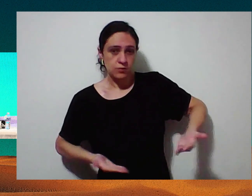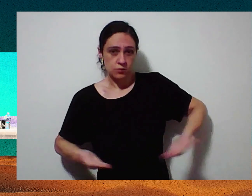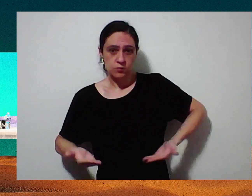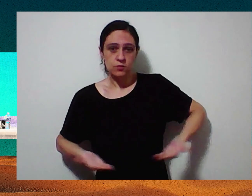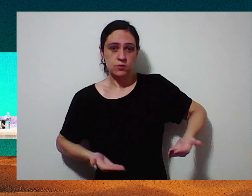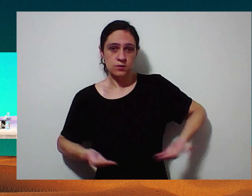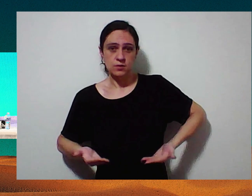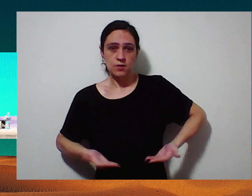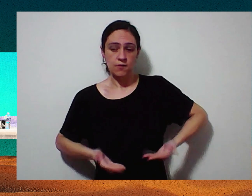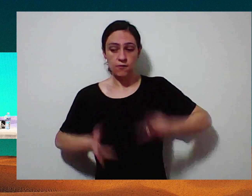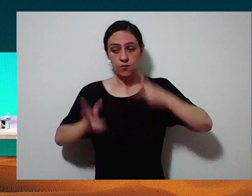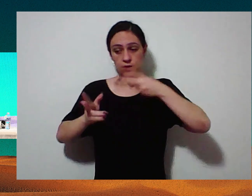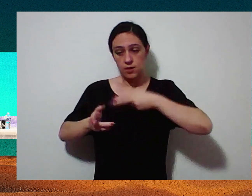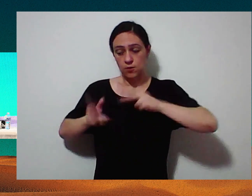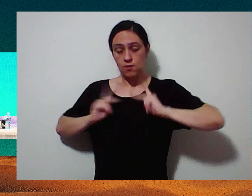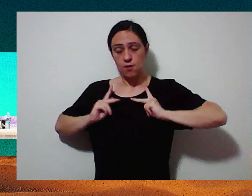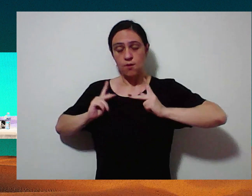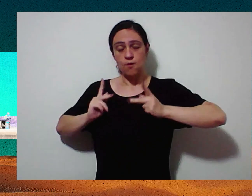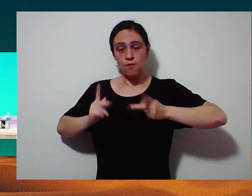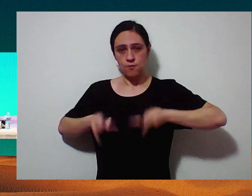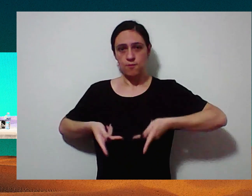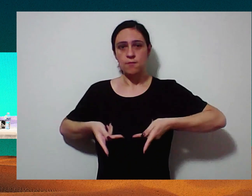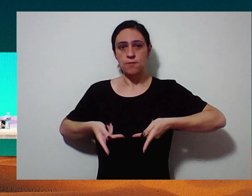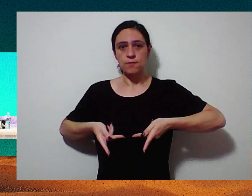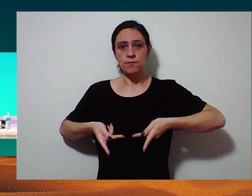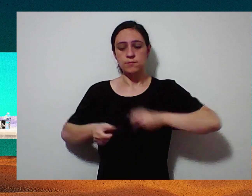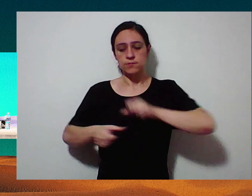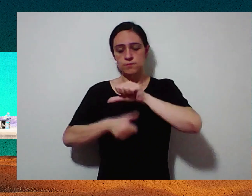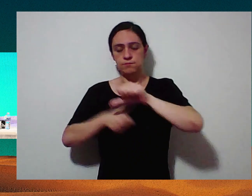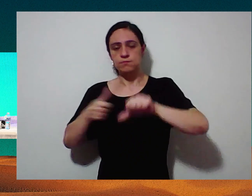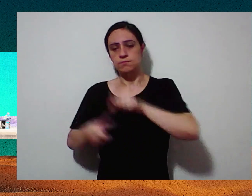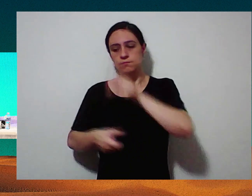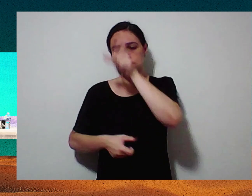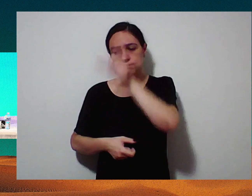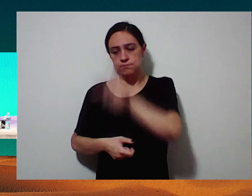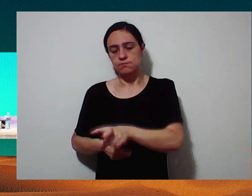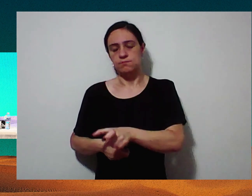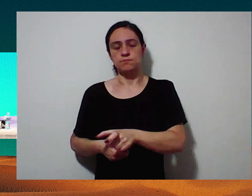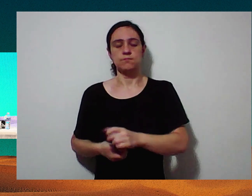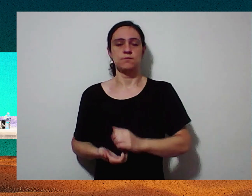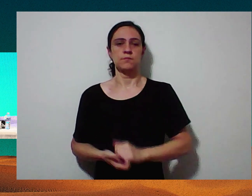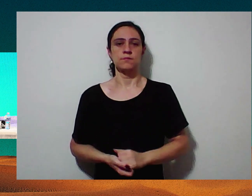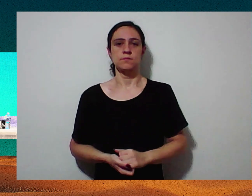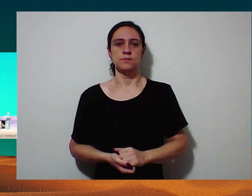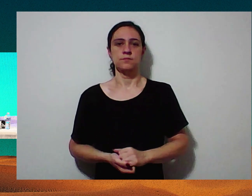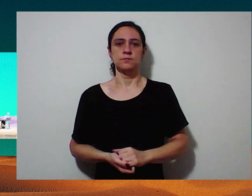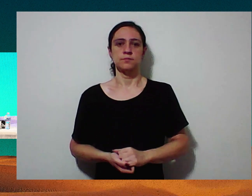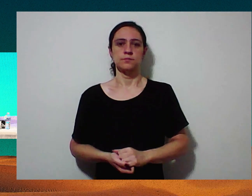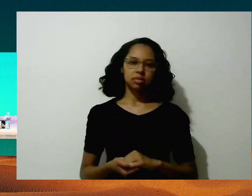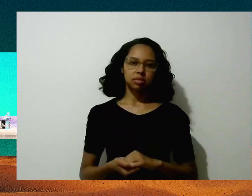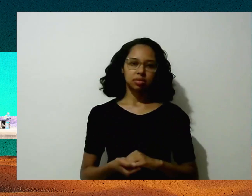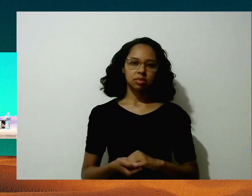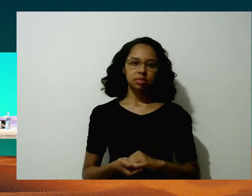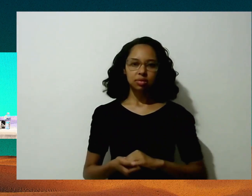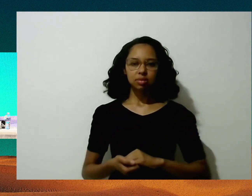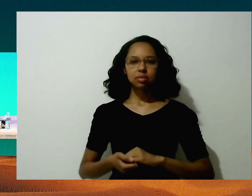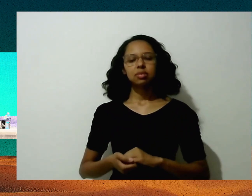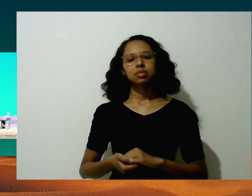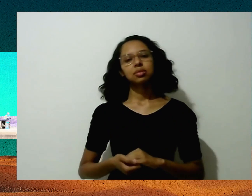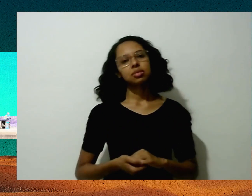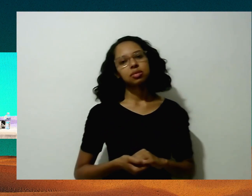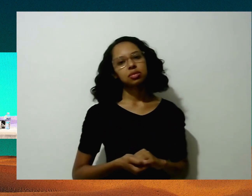e reconhecido em figura humana. and being found in appearance as a man, he humbled himself